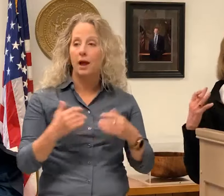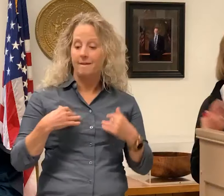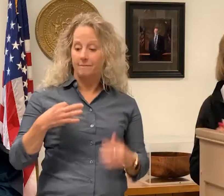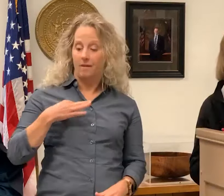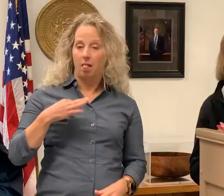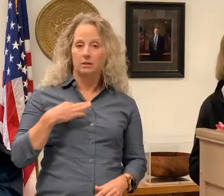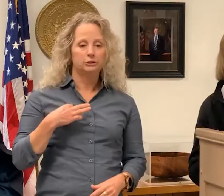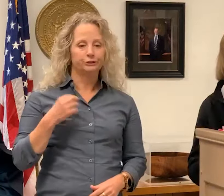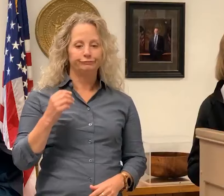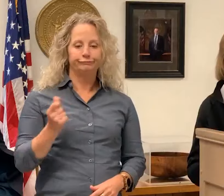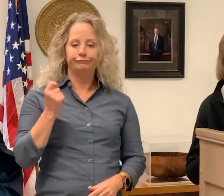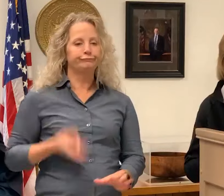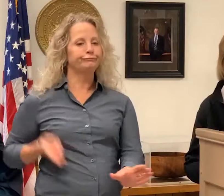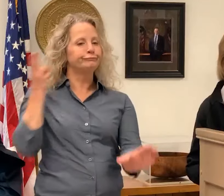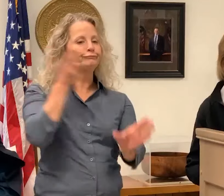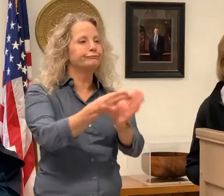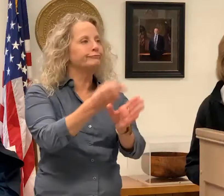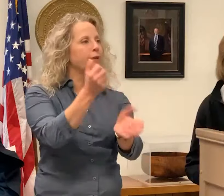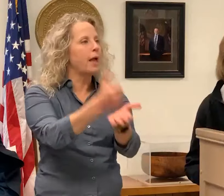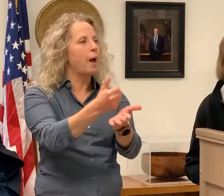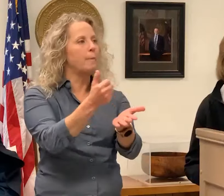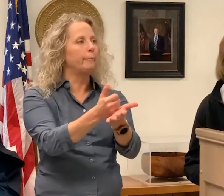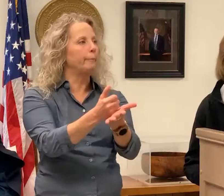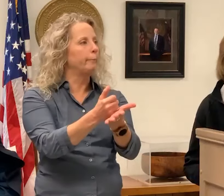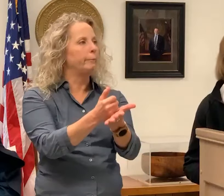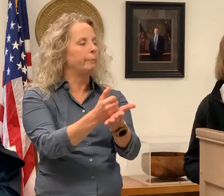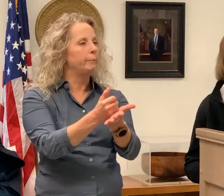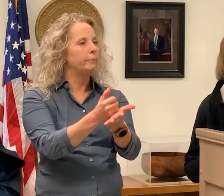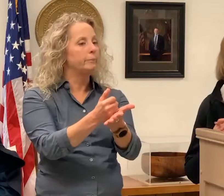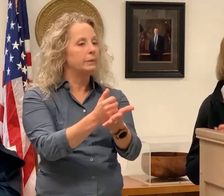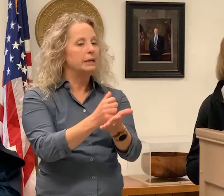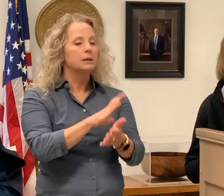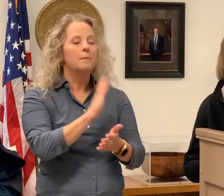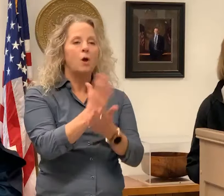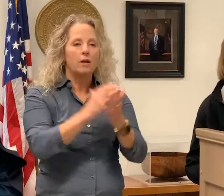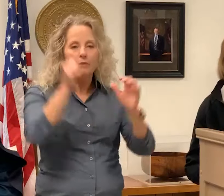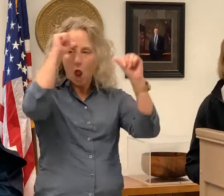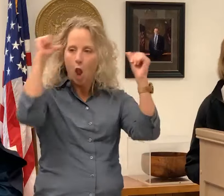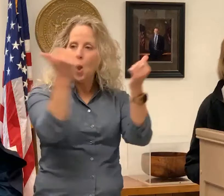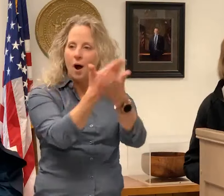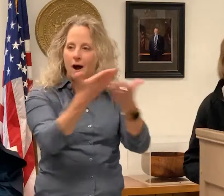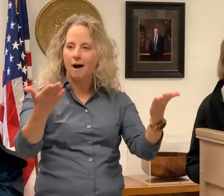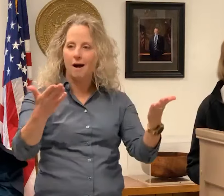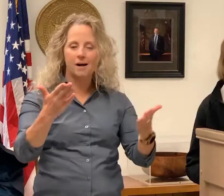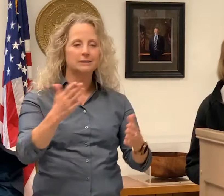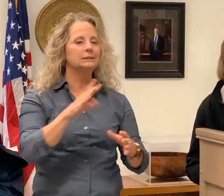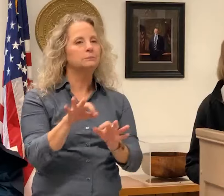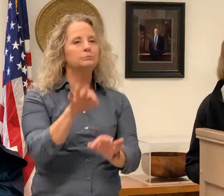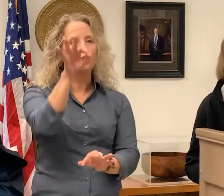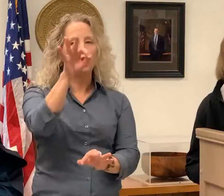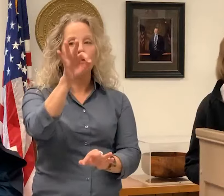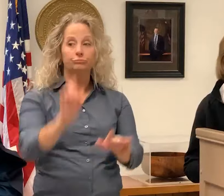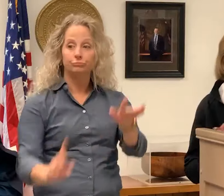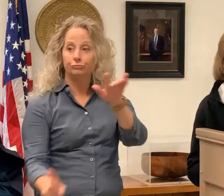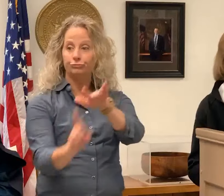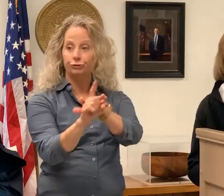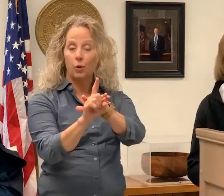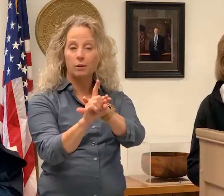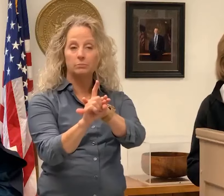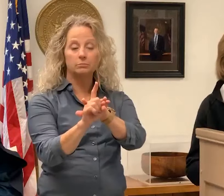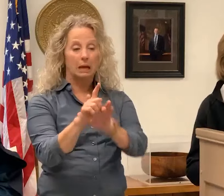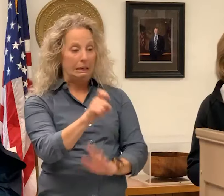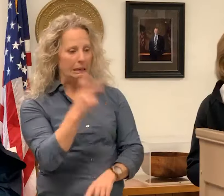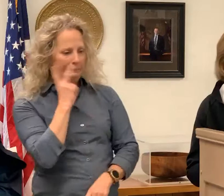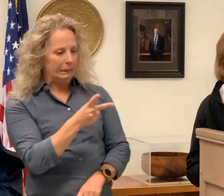just spontaneously jump in to help, and it's part of the Aloha spirit. They show up. They see a